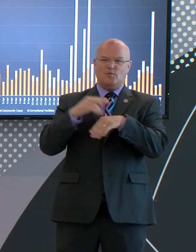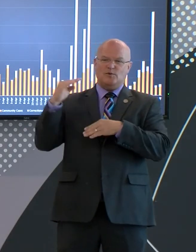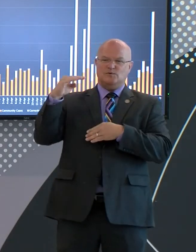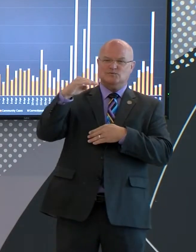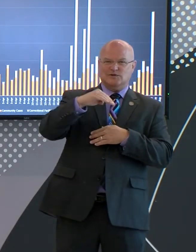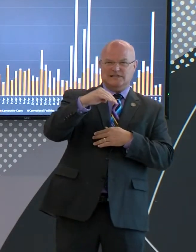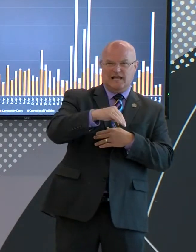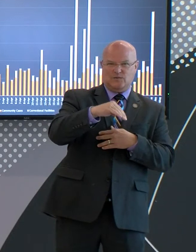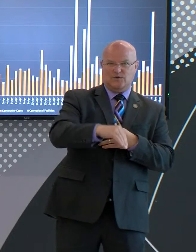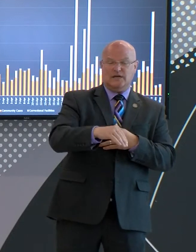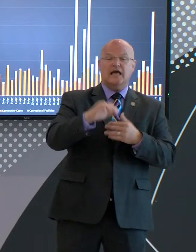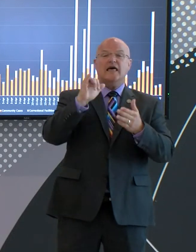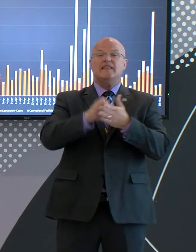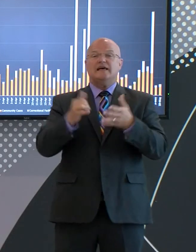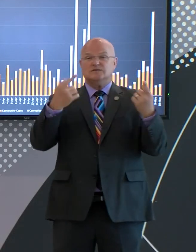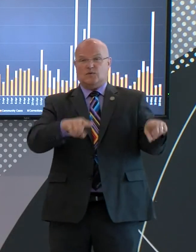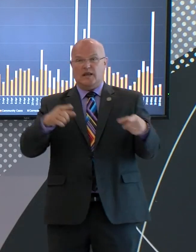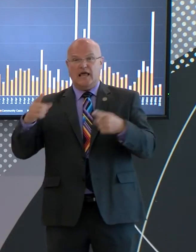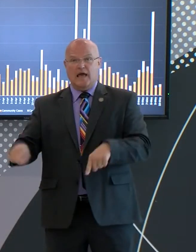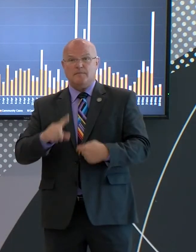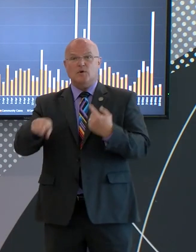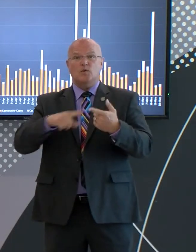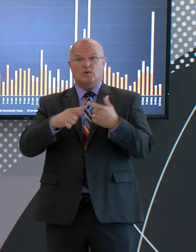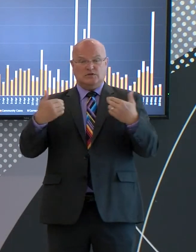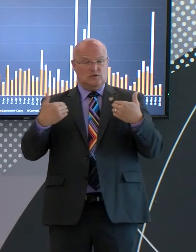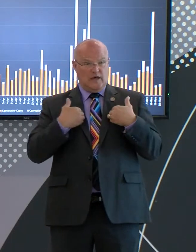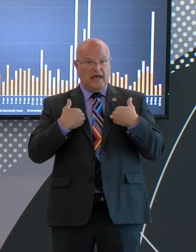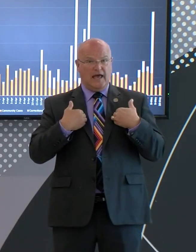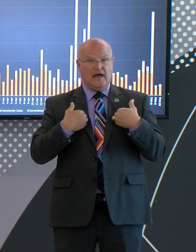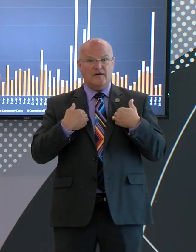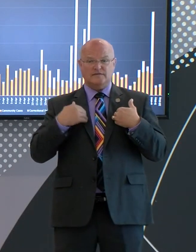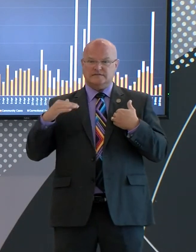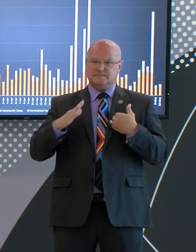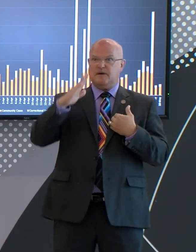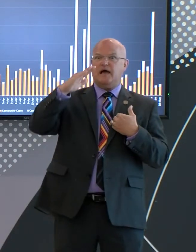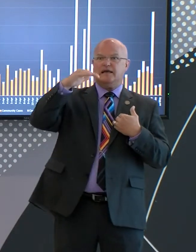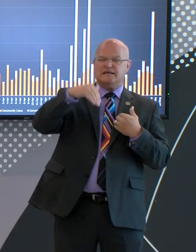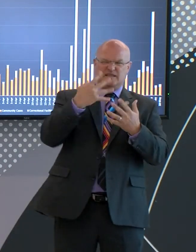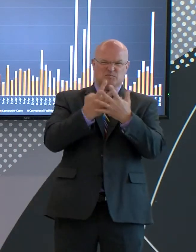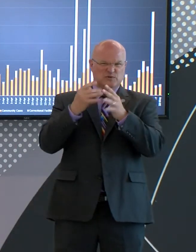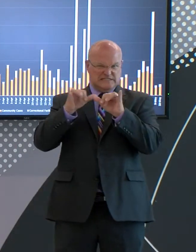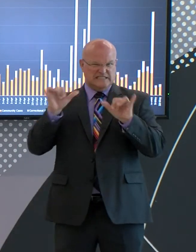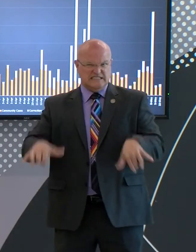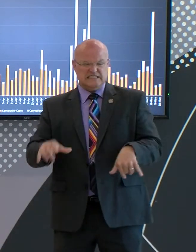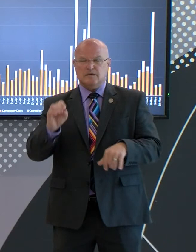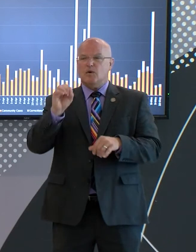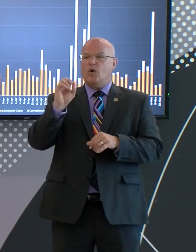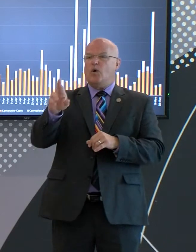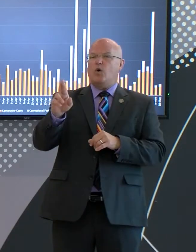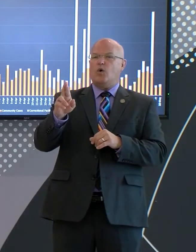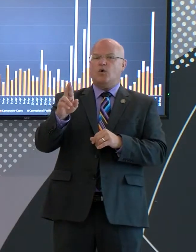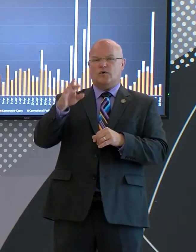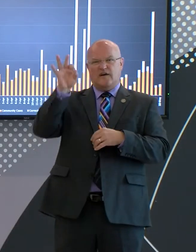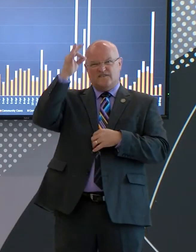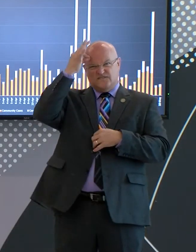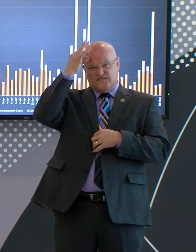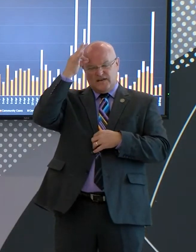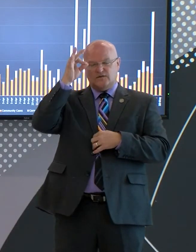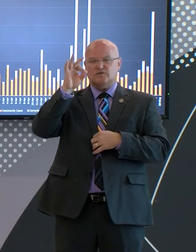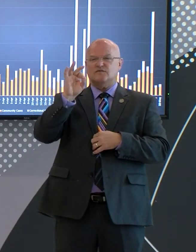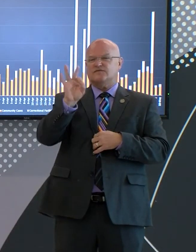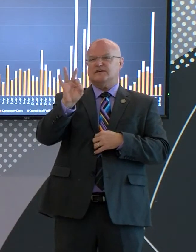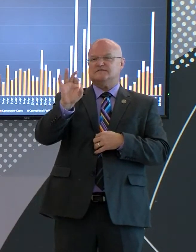trend downward. That's what happens whenever you have a spike in a prison system or a federal